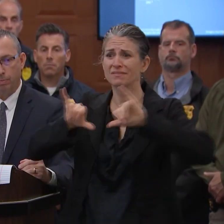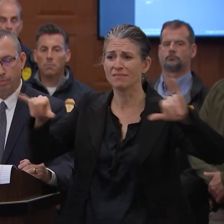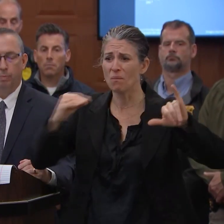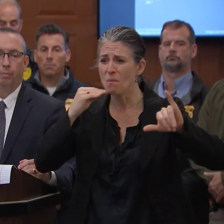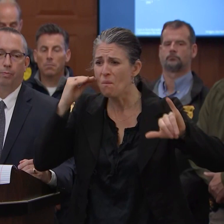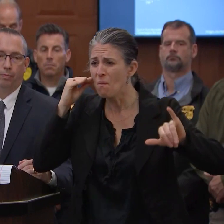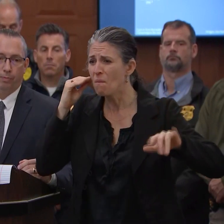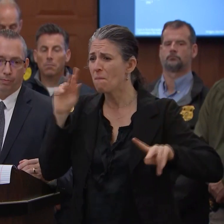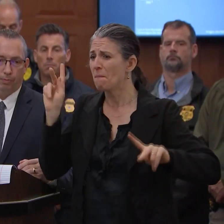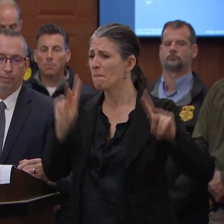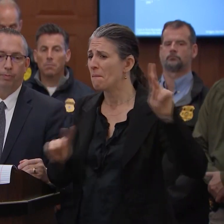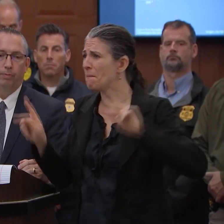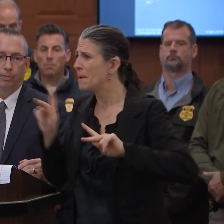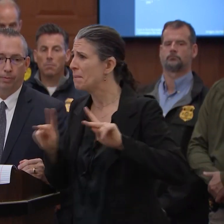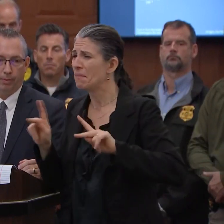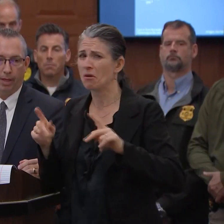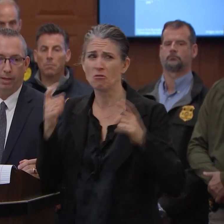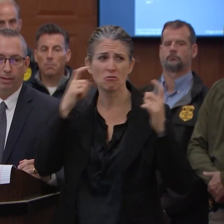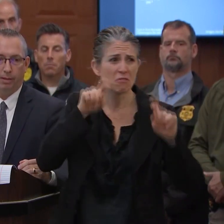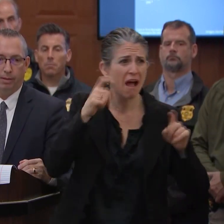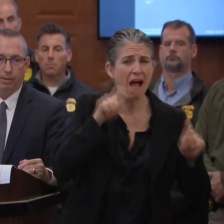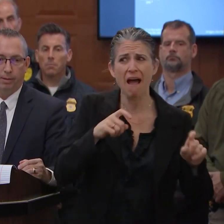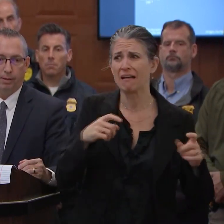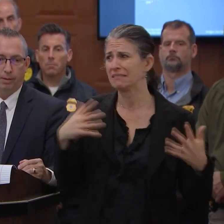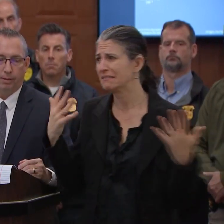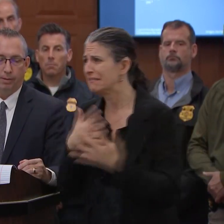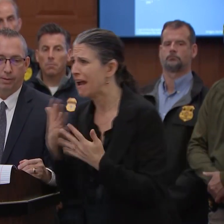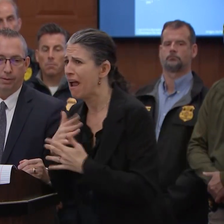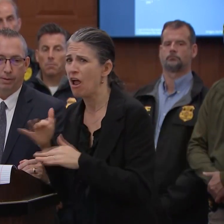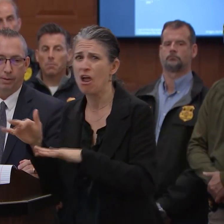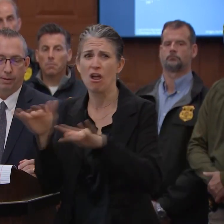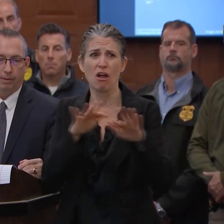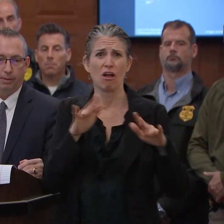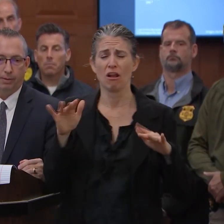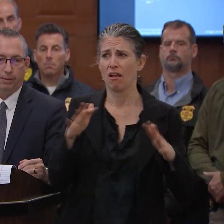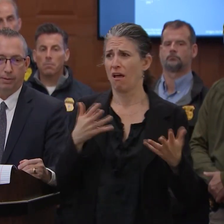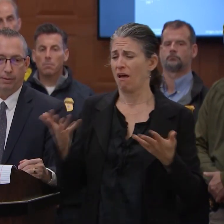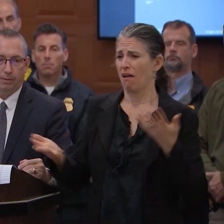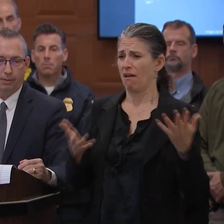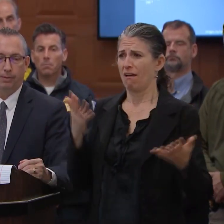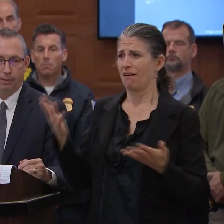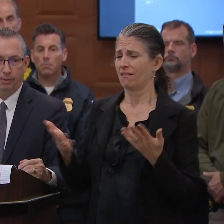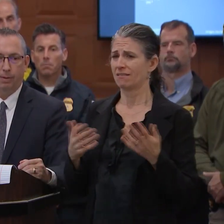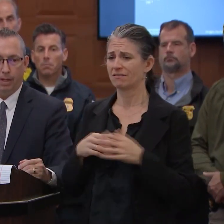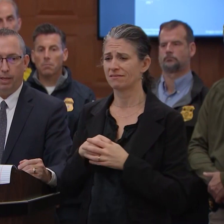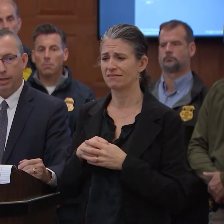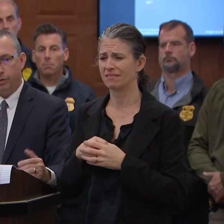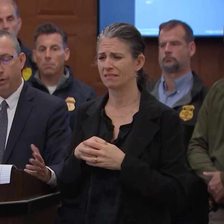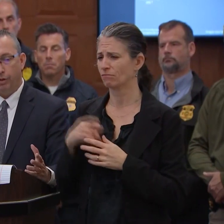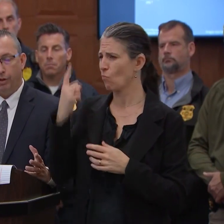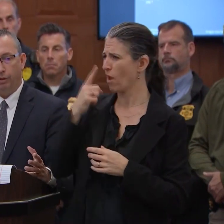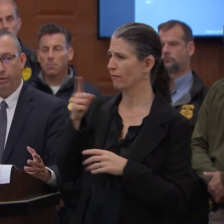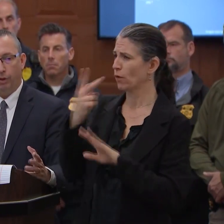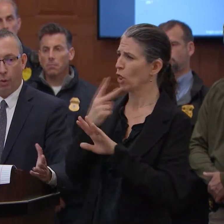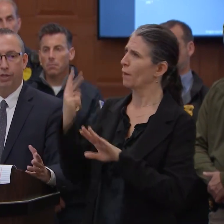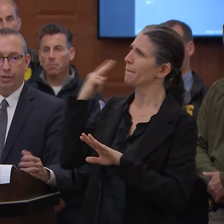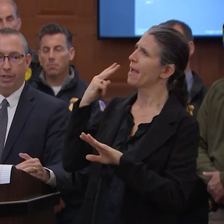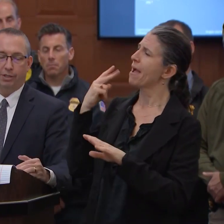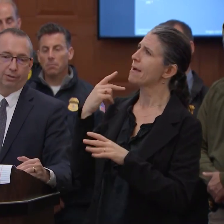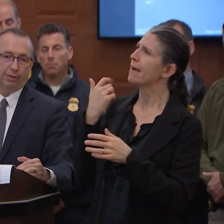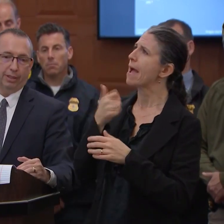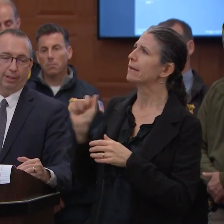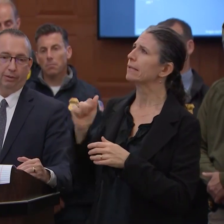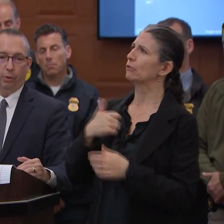shop was so difficult for them. Yeah. And I'm just wondering if you're thinking about that at all. So the